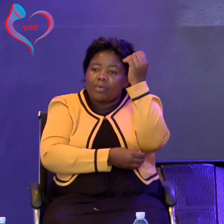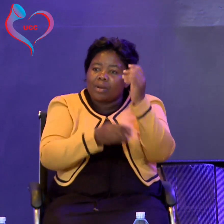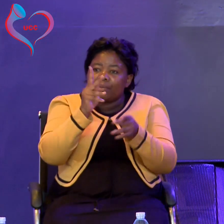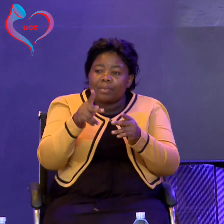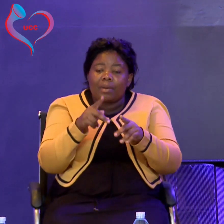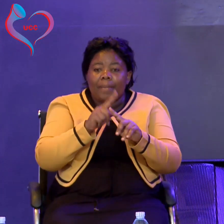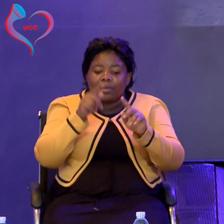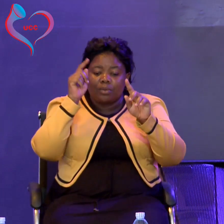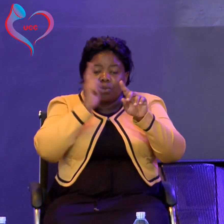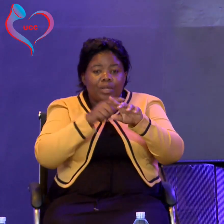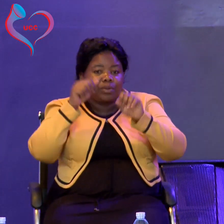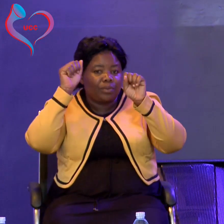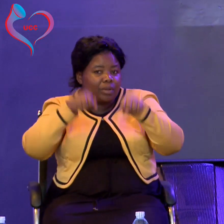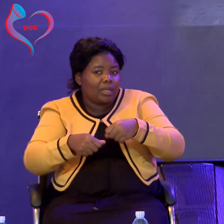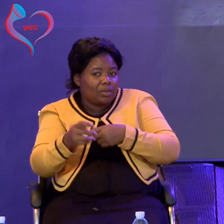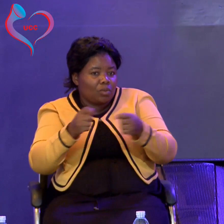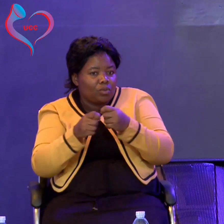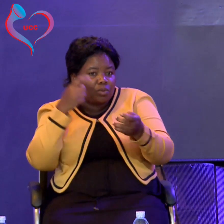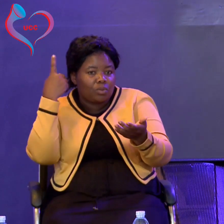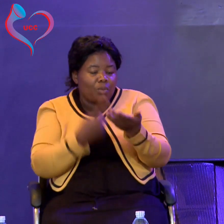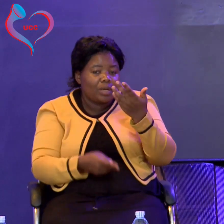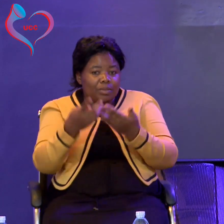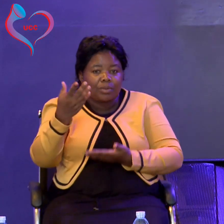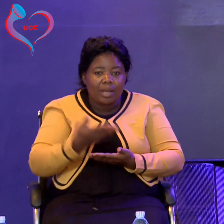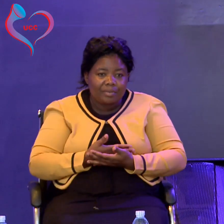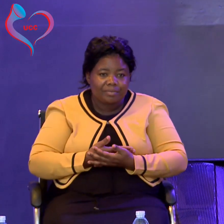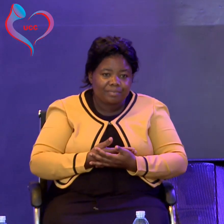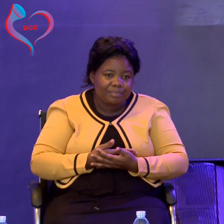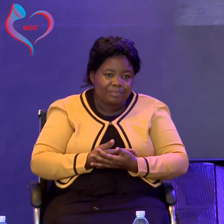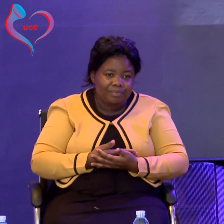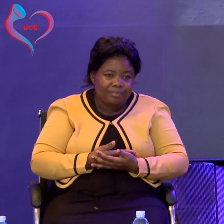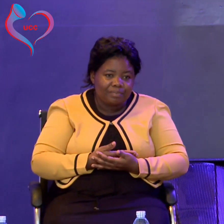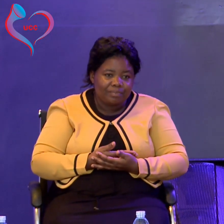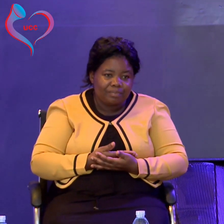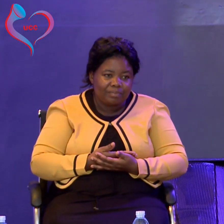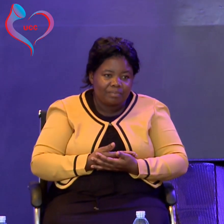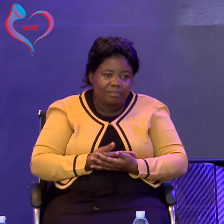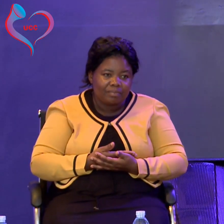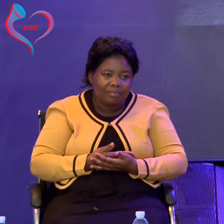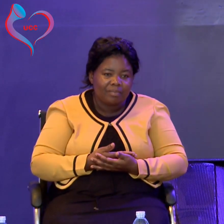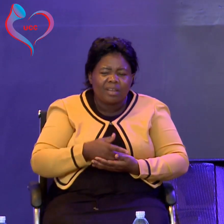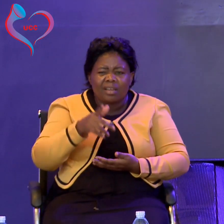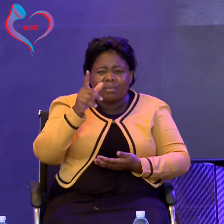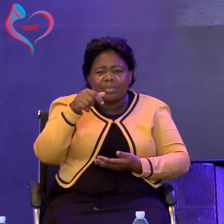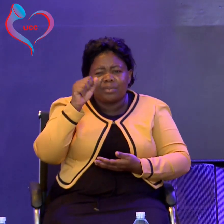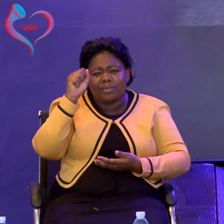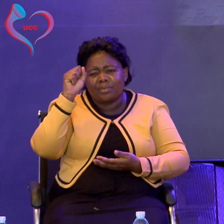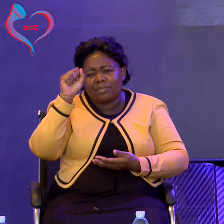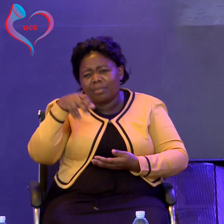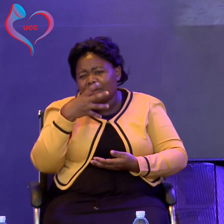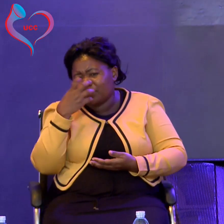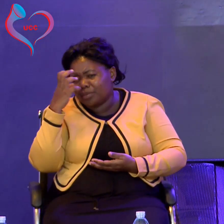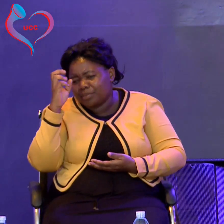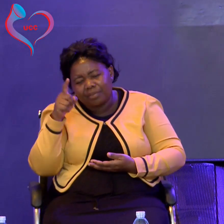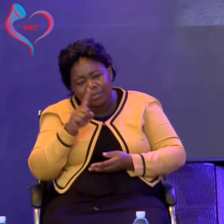what you are, whether you are among the big or the small, but when you can control what you are, woino kuvuma no gamba ni wankubadde sijja